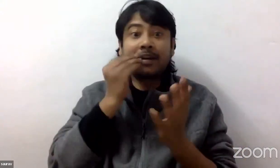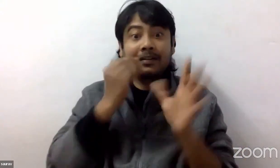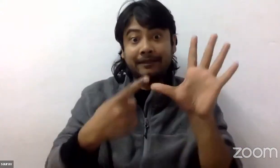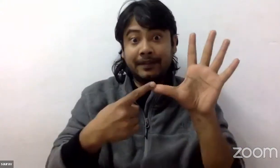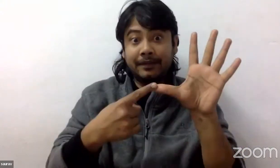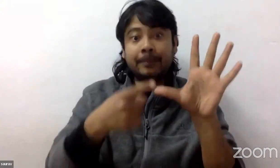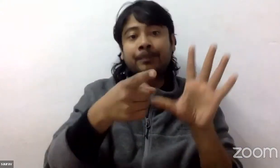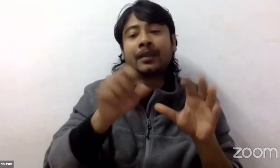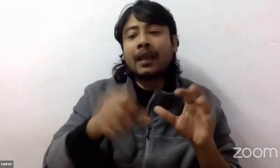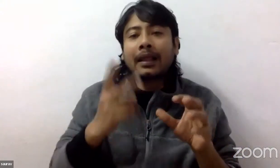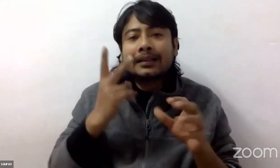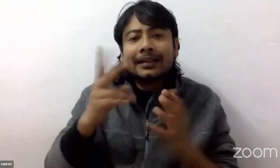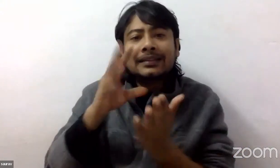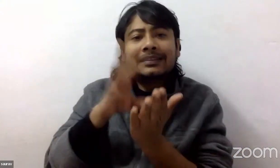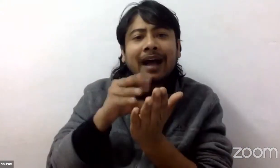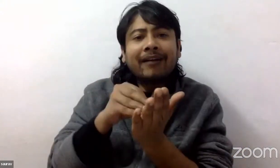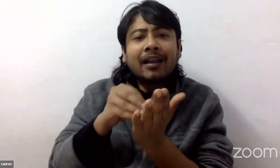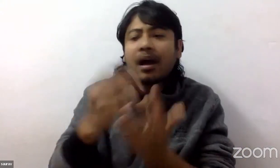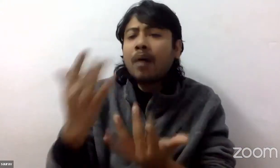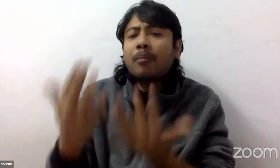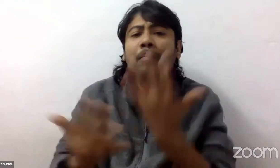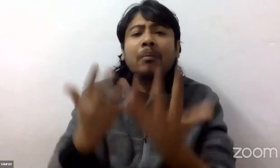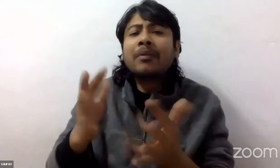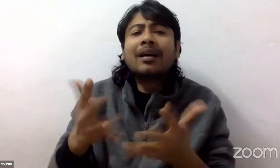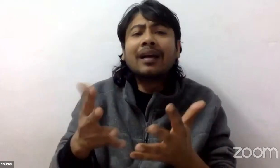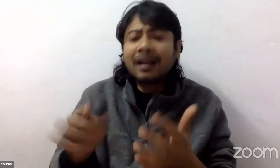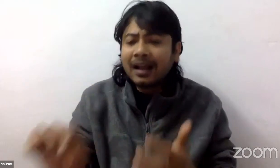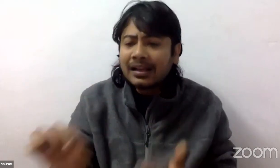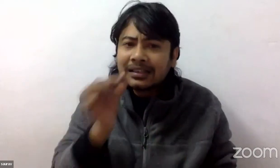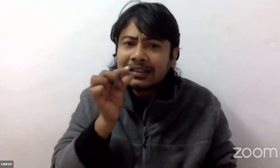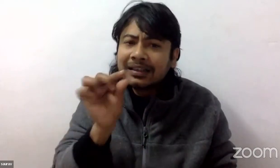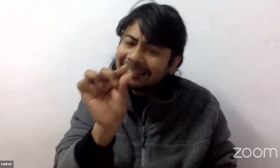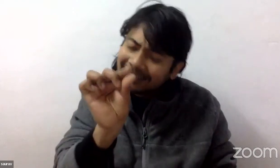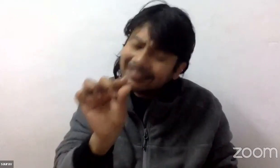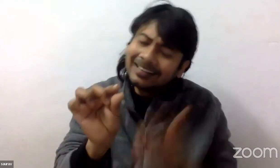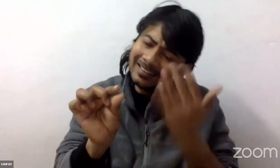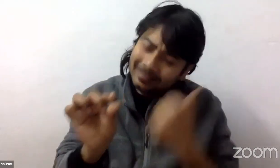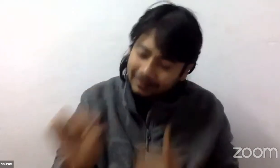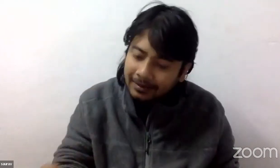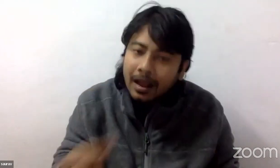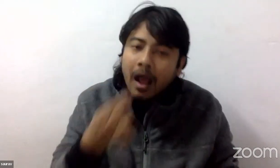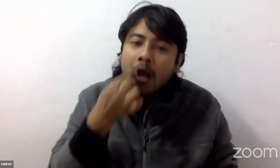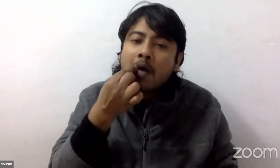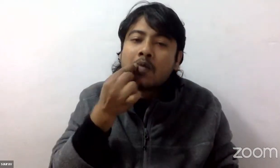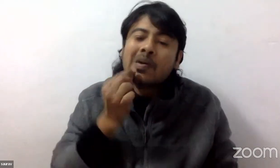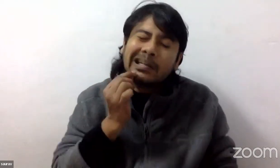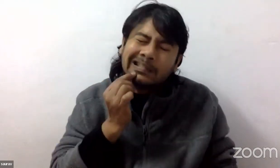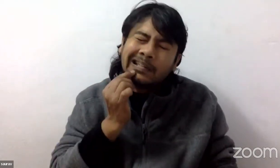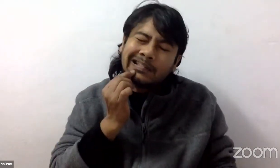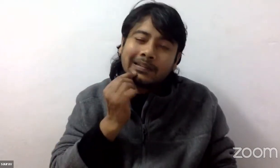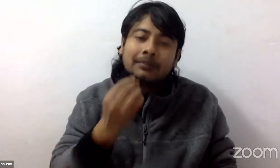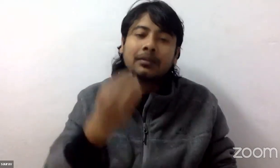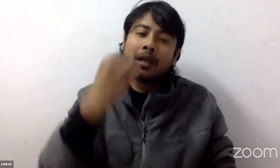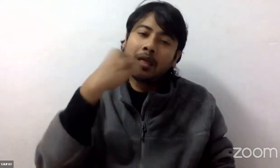Even things are not cooked, you can take an uncooked piece of rice also and you can just put it in your mouth and your fast breaks.